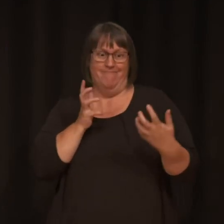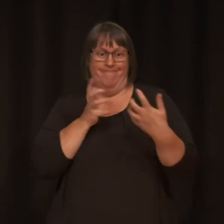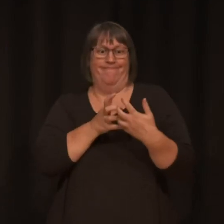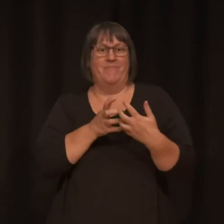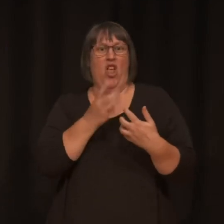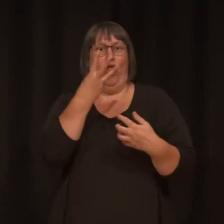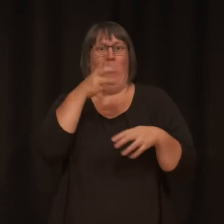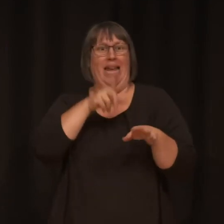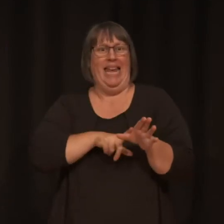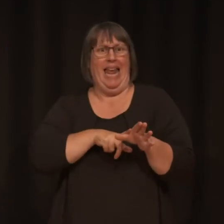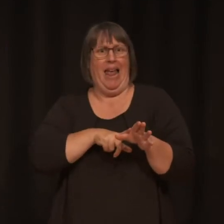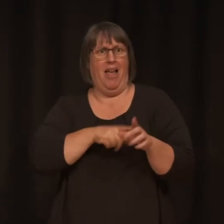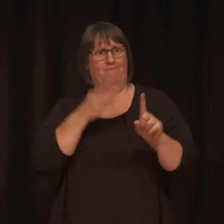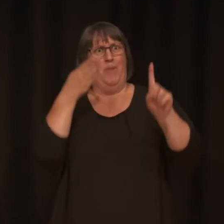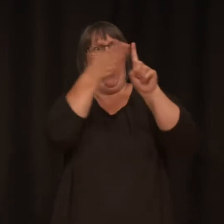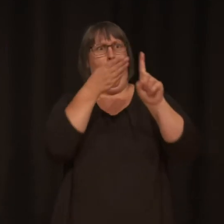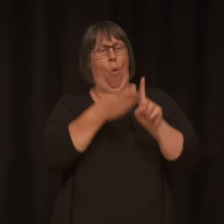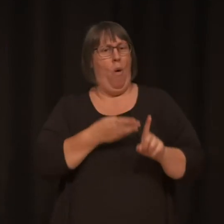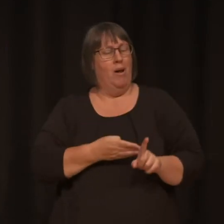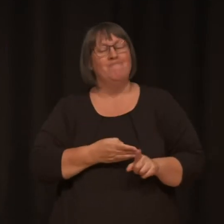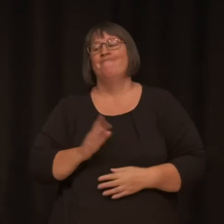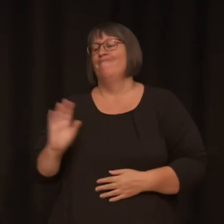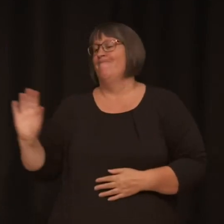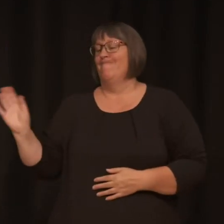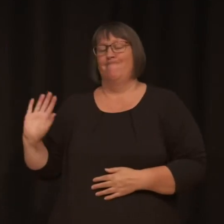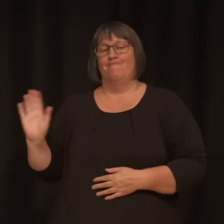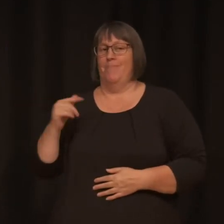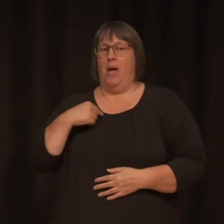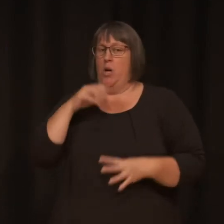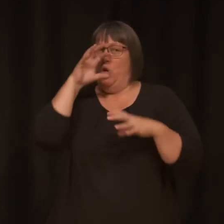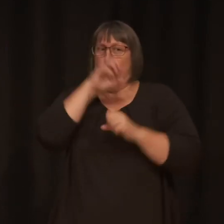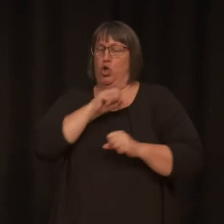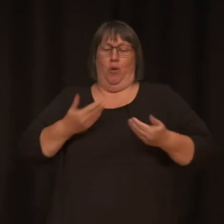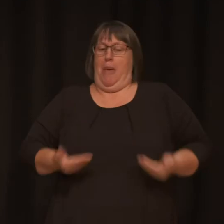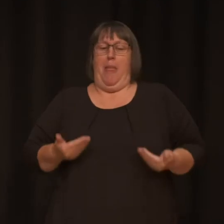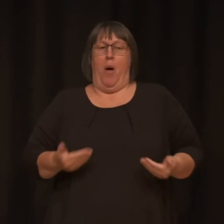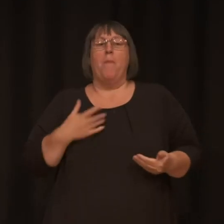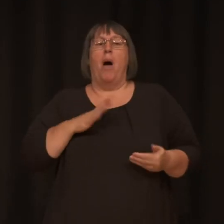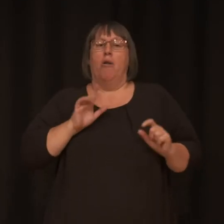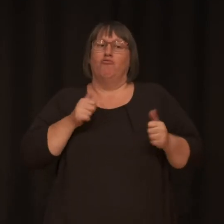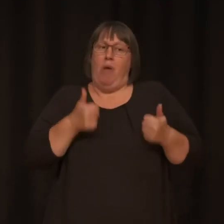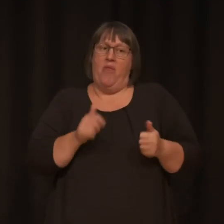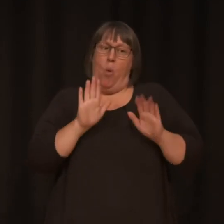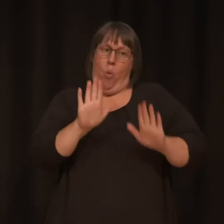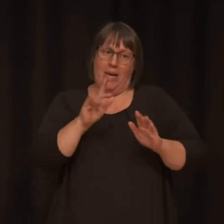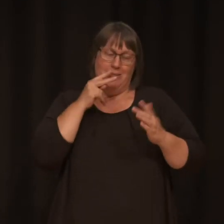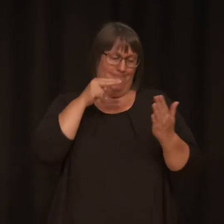no, I won't be making any assumptions about that until I see the full data set.